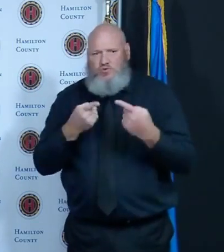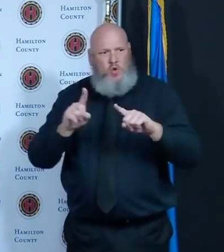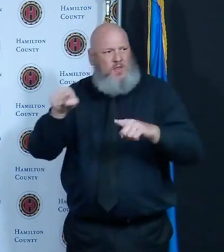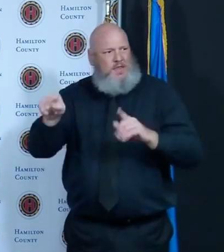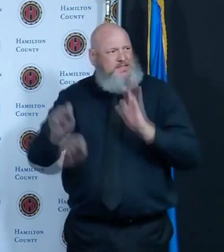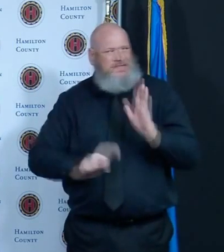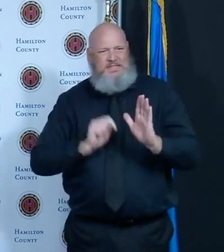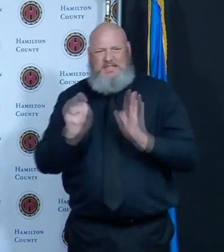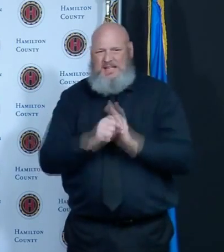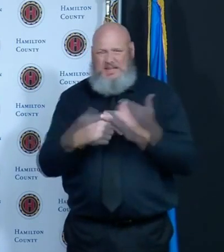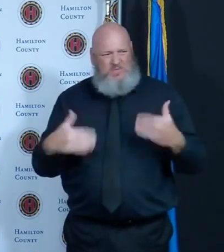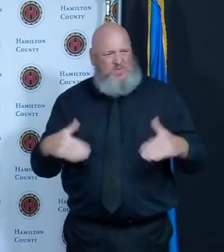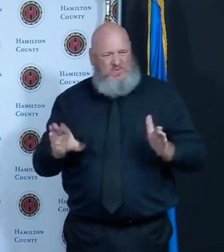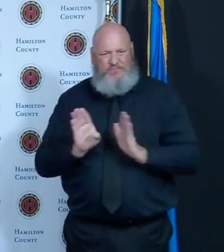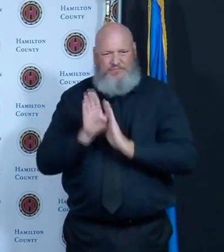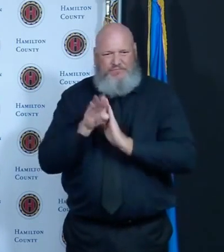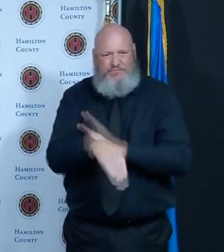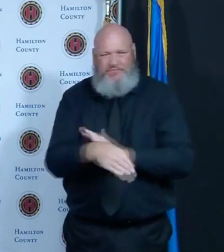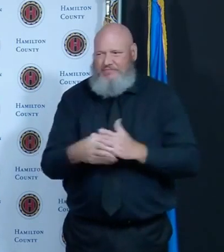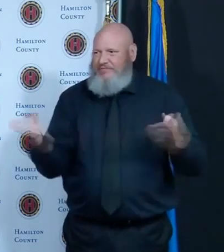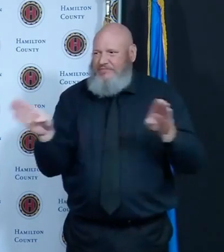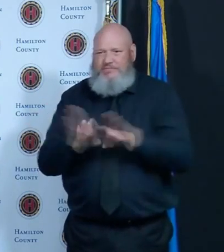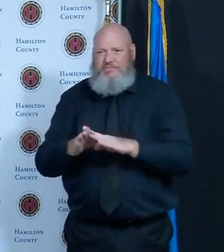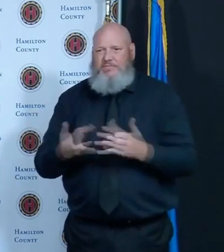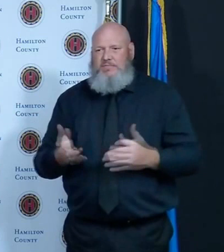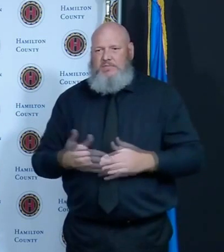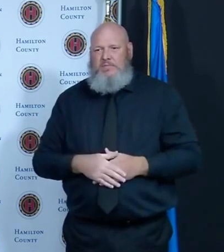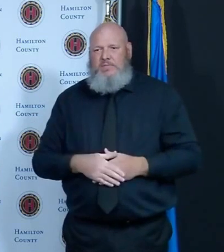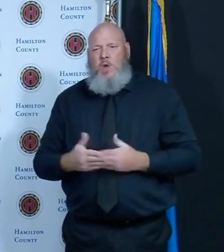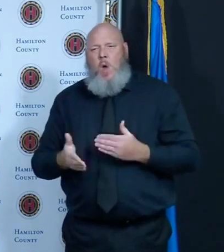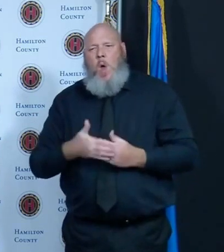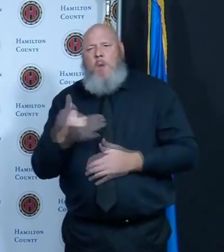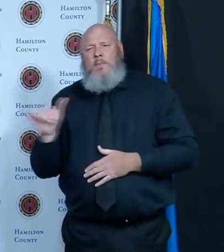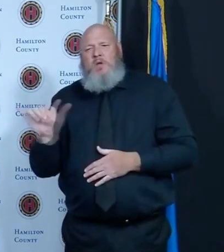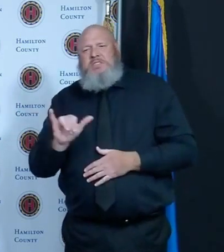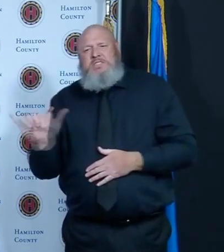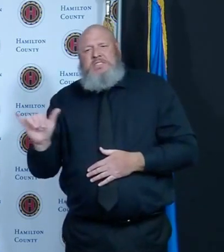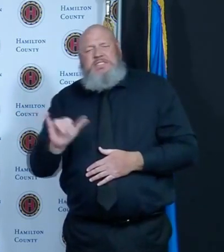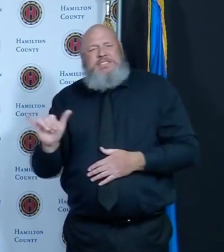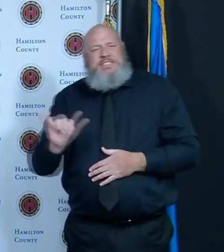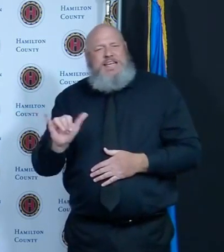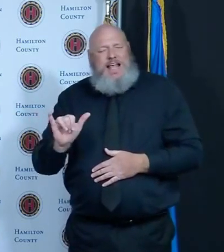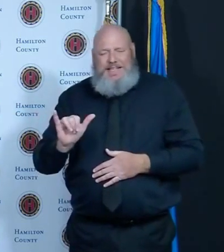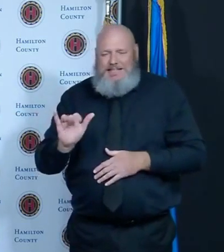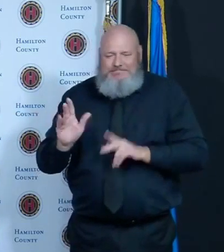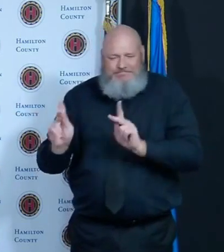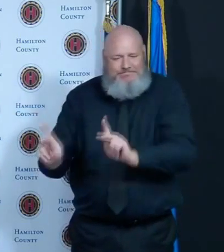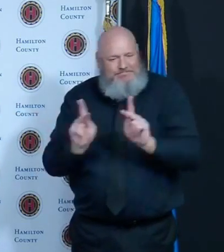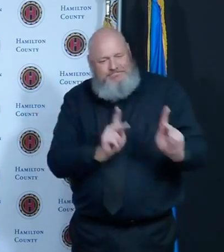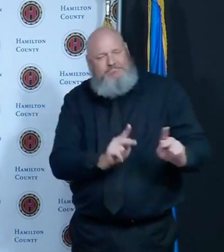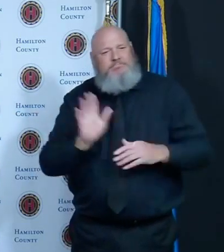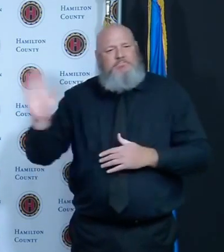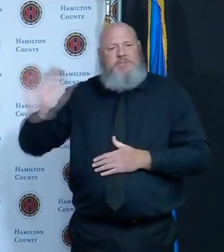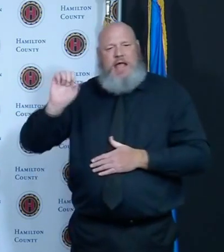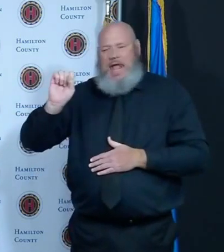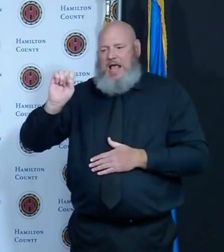program, which is the SBA's largest program. Yet, it has a forgiveness feature.